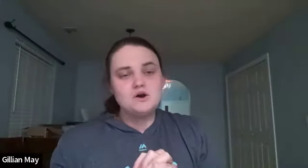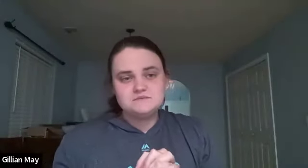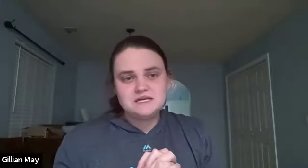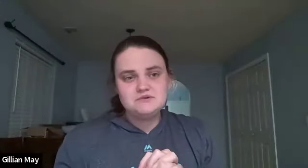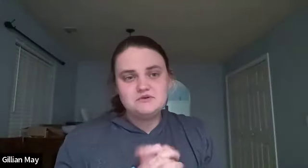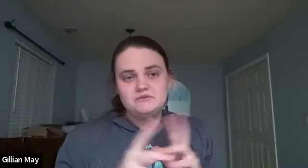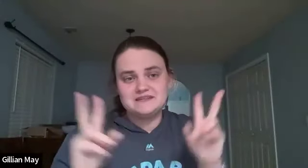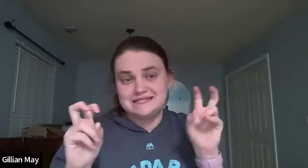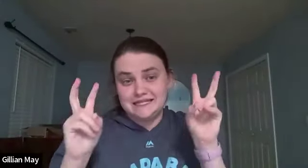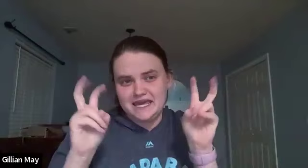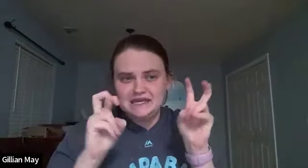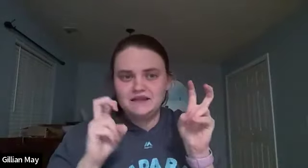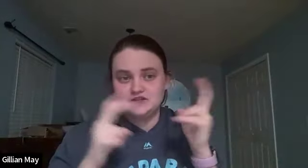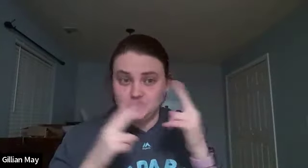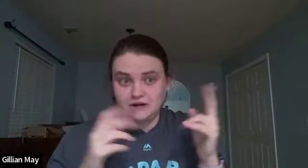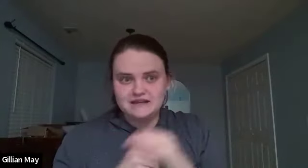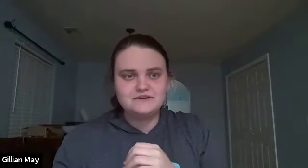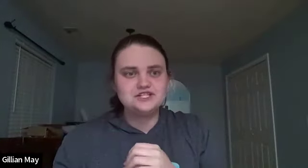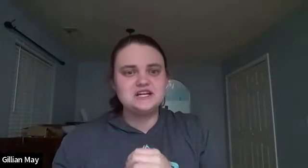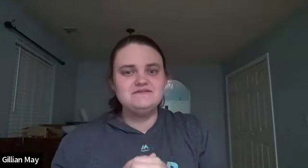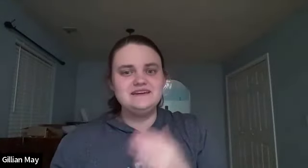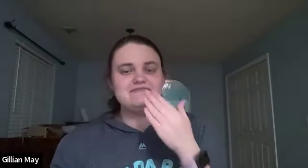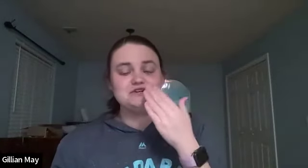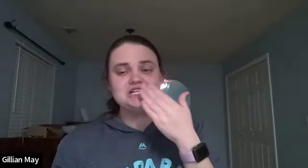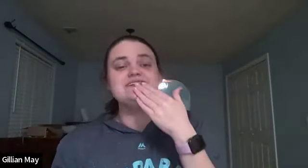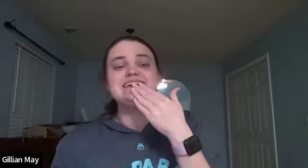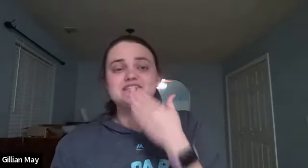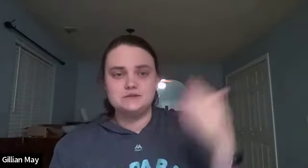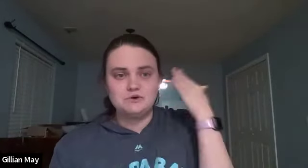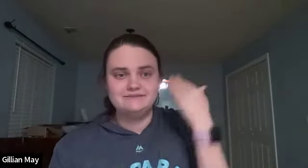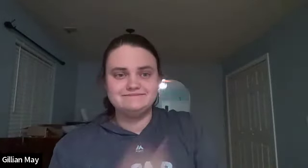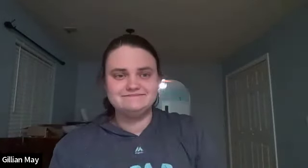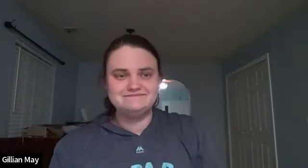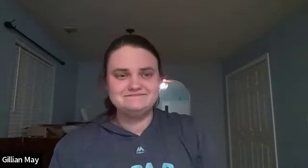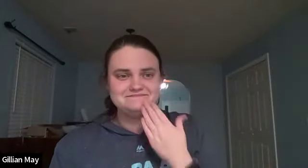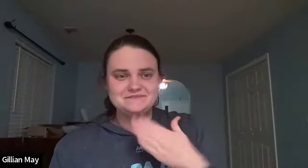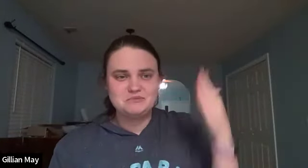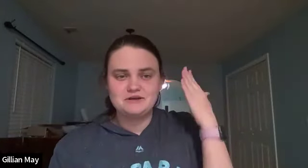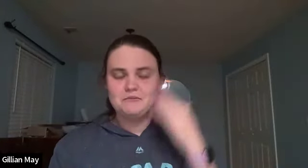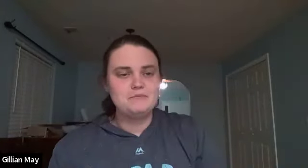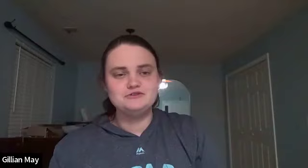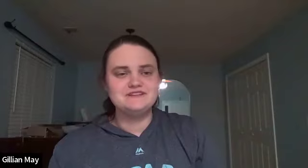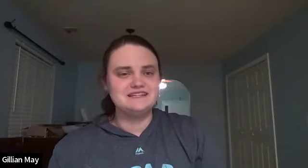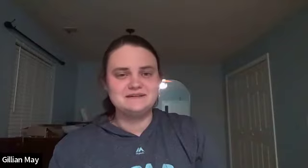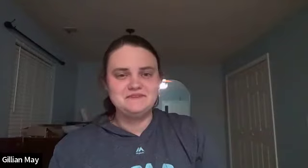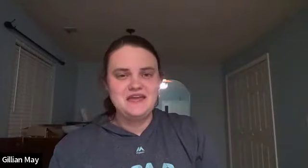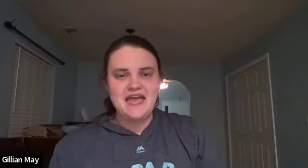Most people, the slang, like the shorthand version of it is good morning. Good morning. One motion, that's it.